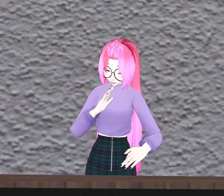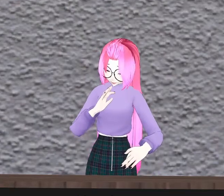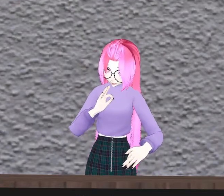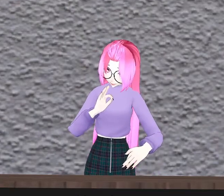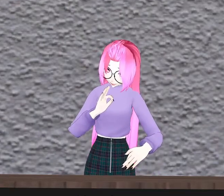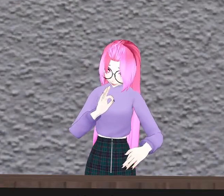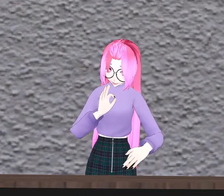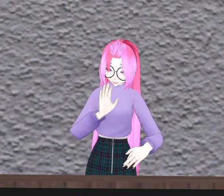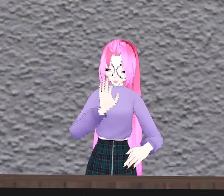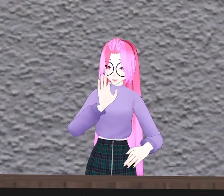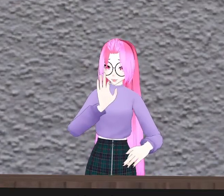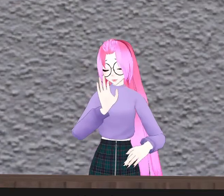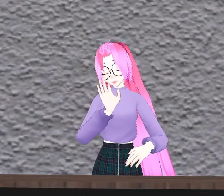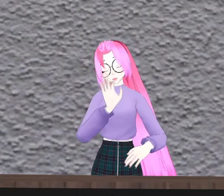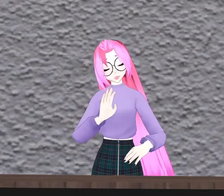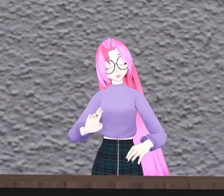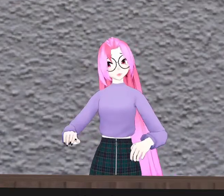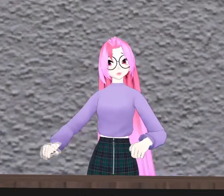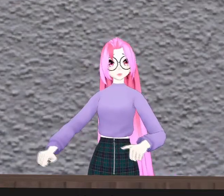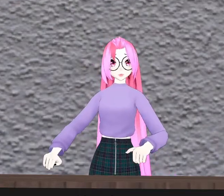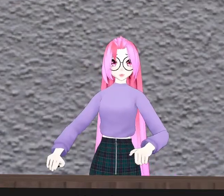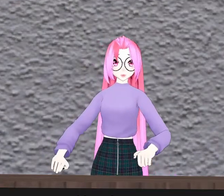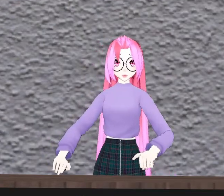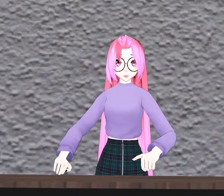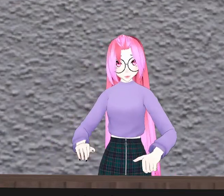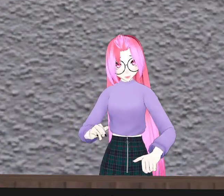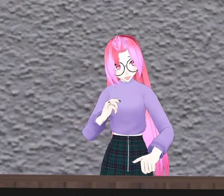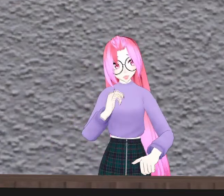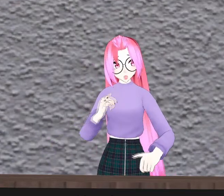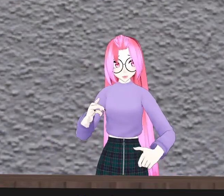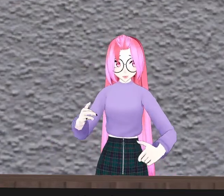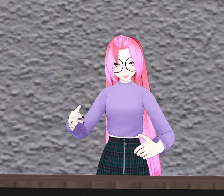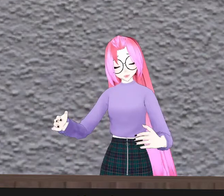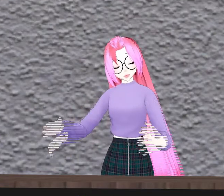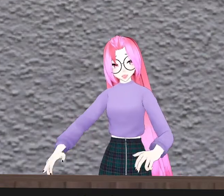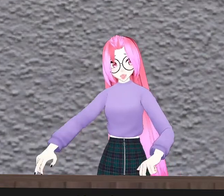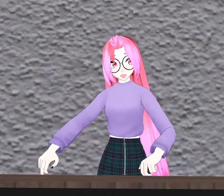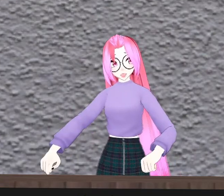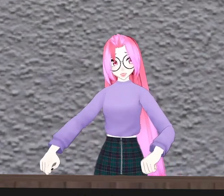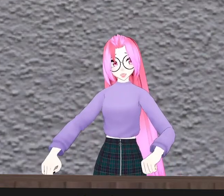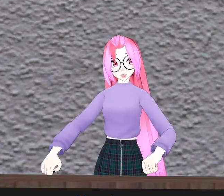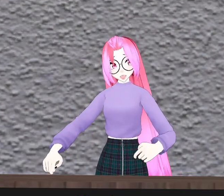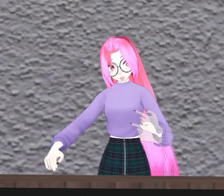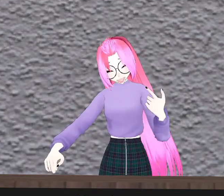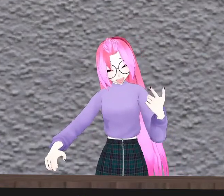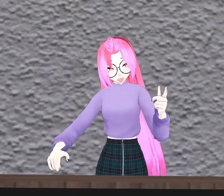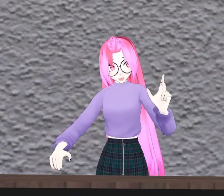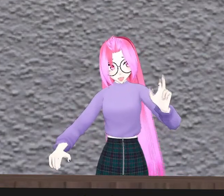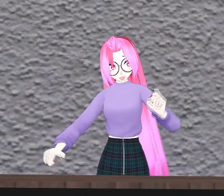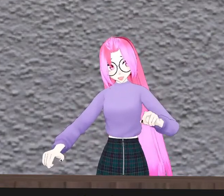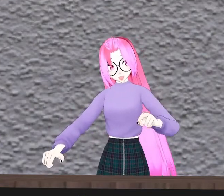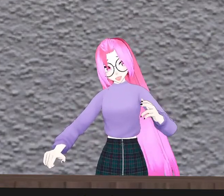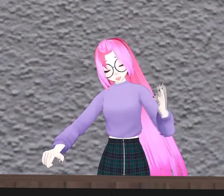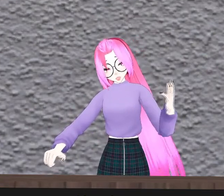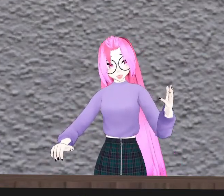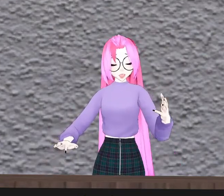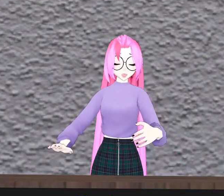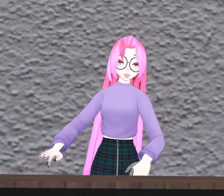Well, I was talking about IRL, not just in game. But I That get too. what you're saying. You can also just say, hey, no, I don't feel comfortable learning from you.